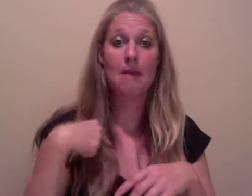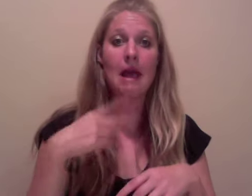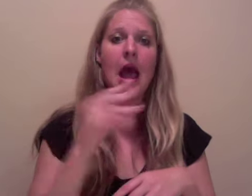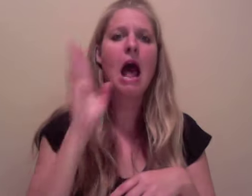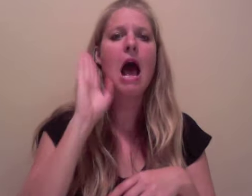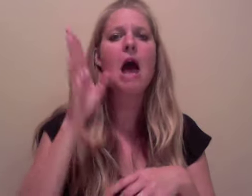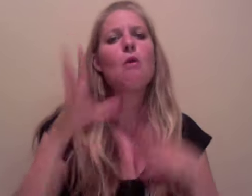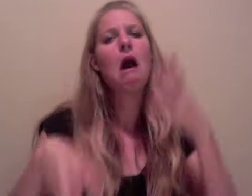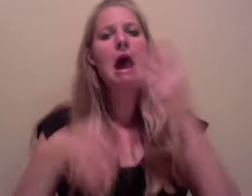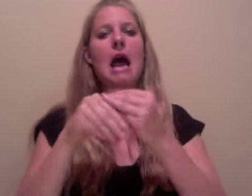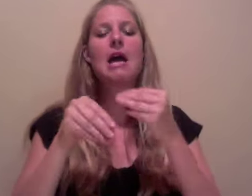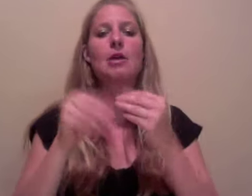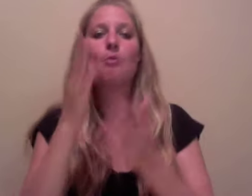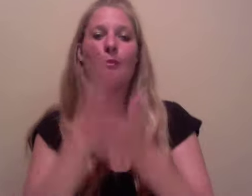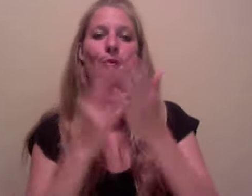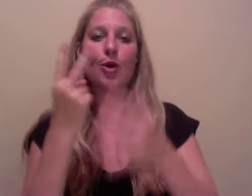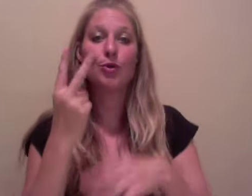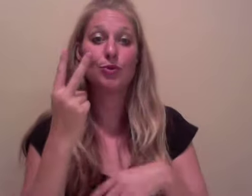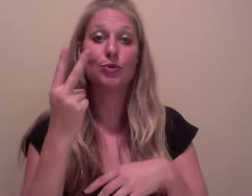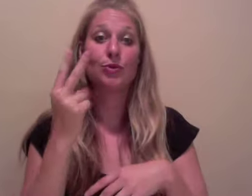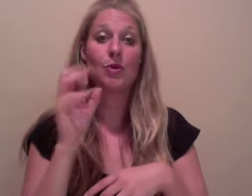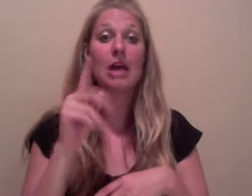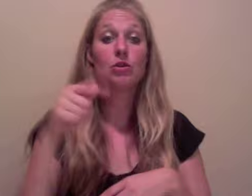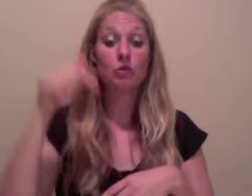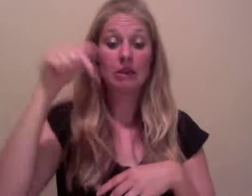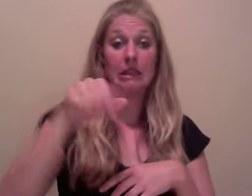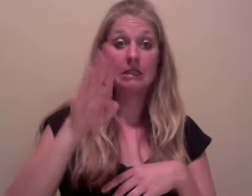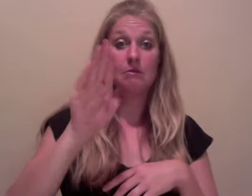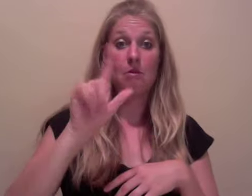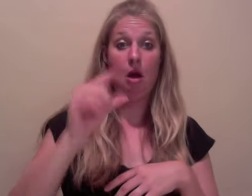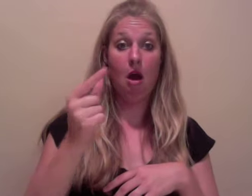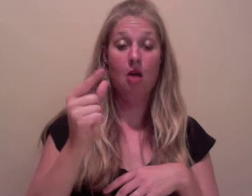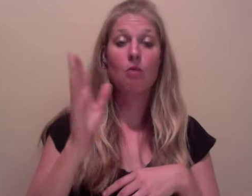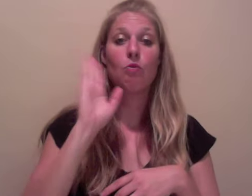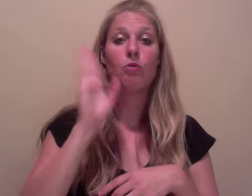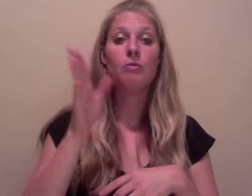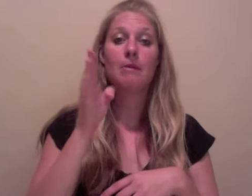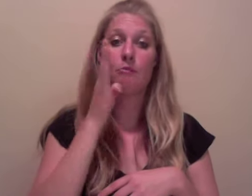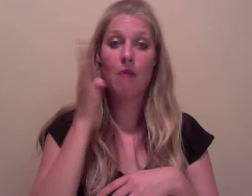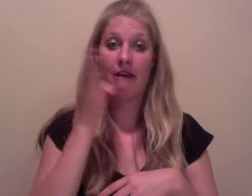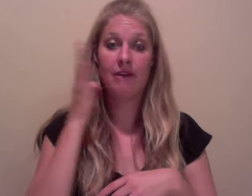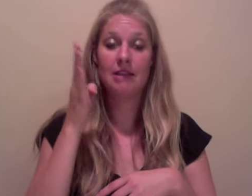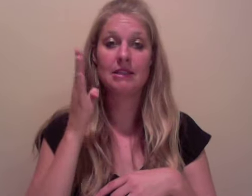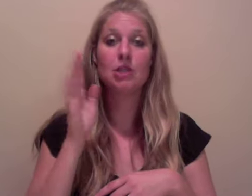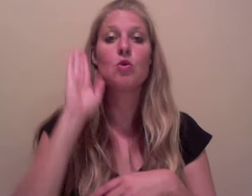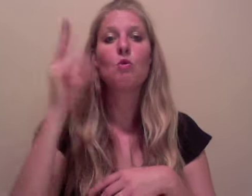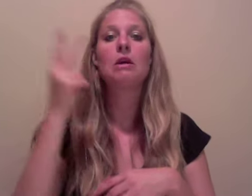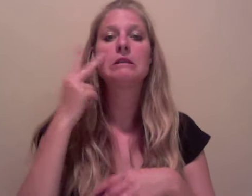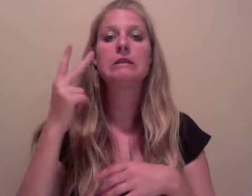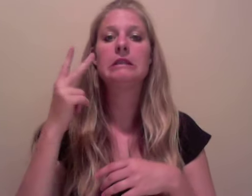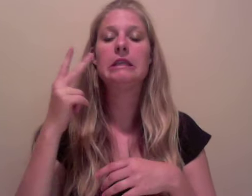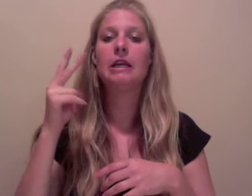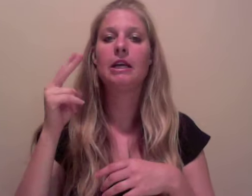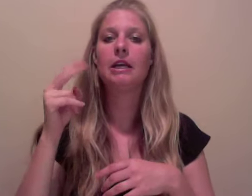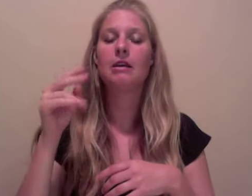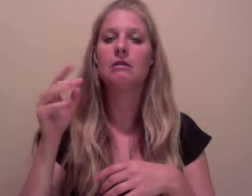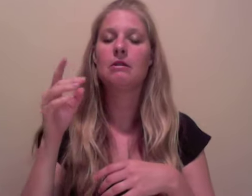Facebook me and I will add part 2, okay? So this blog will be breakfast, and you will